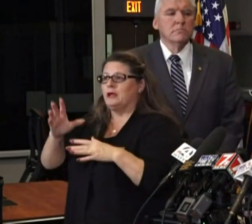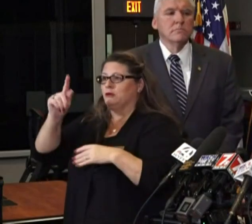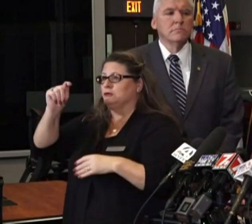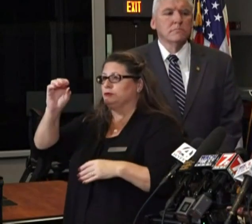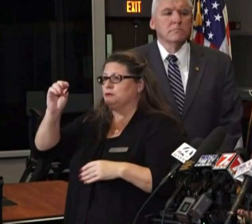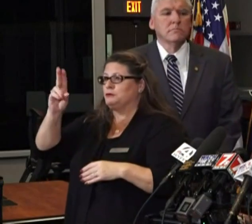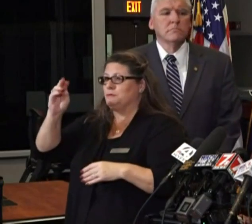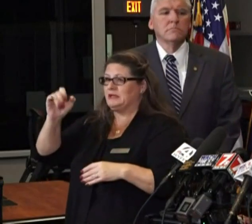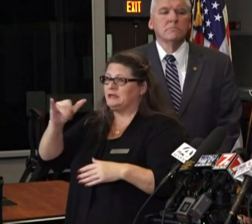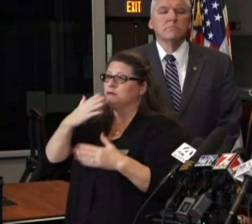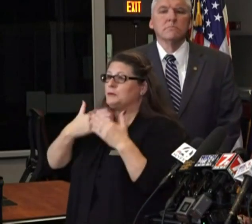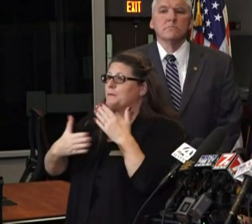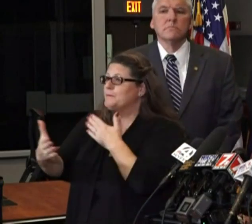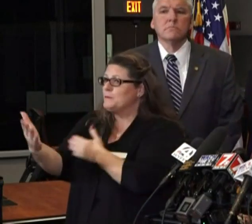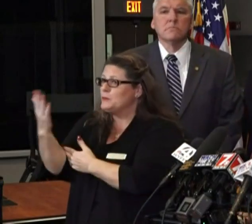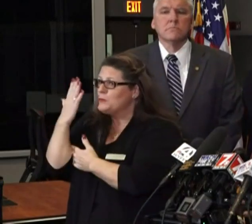morning.